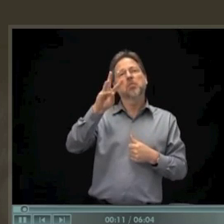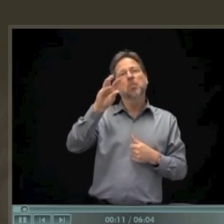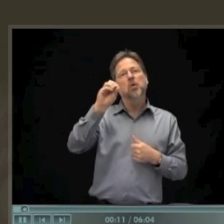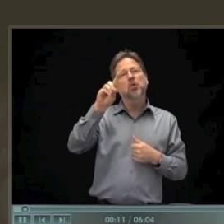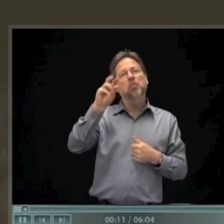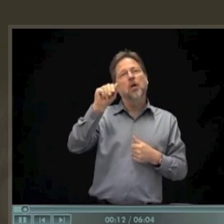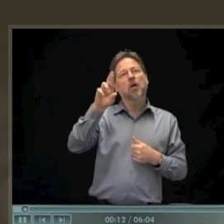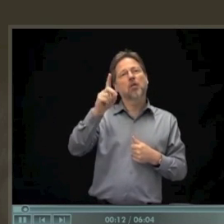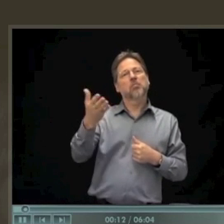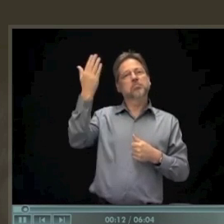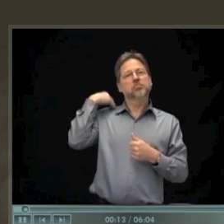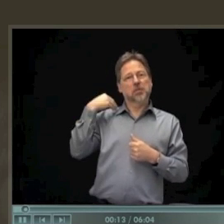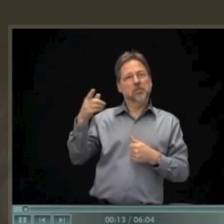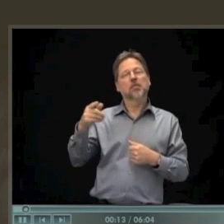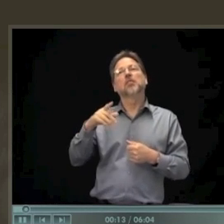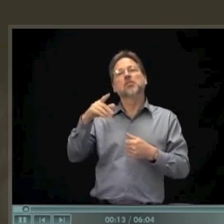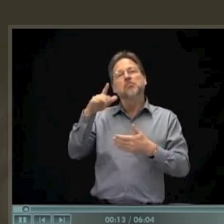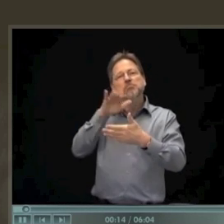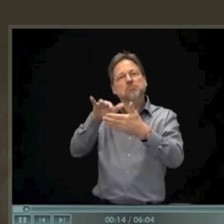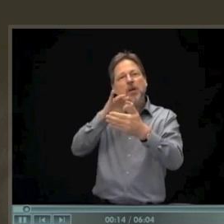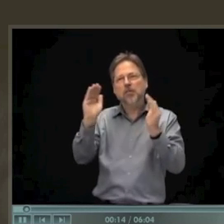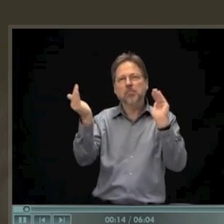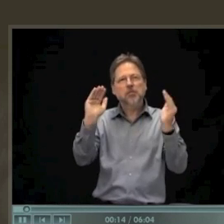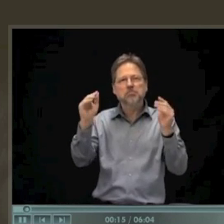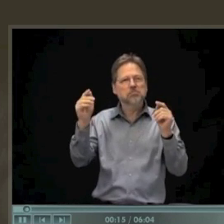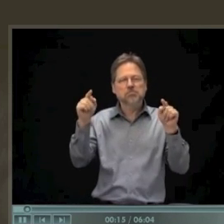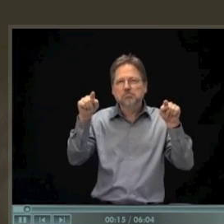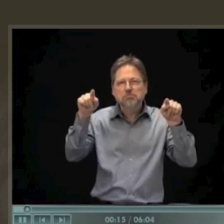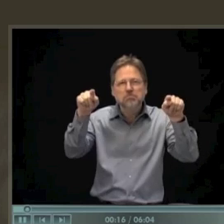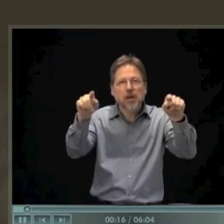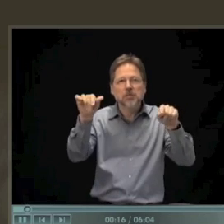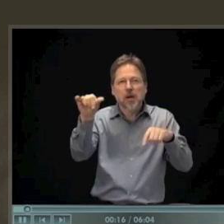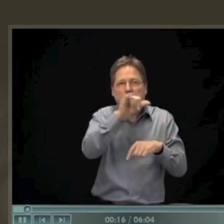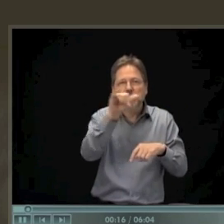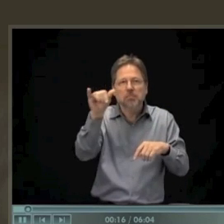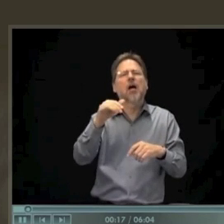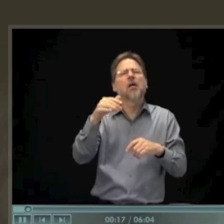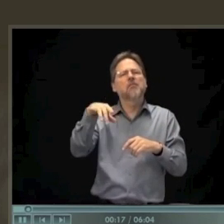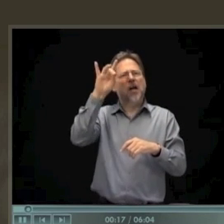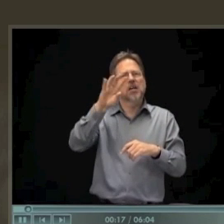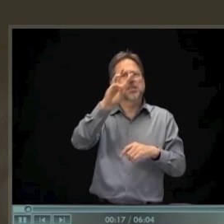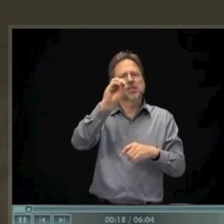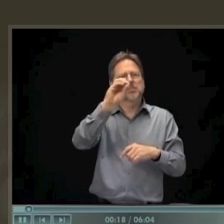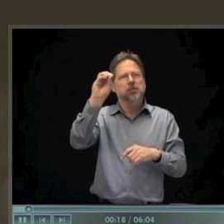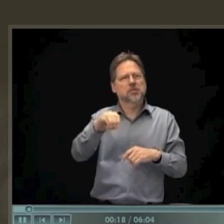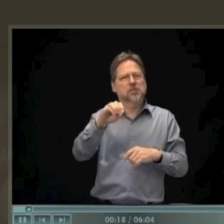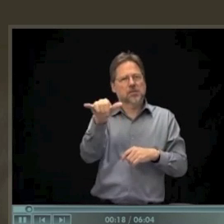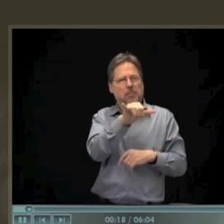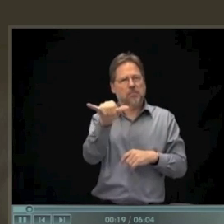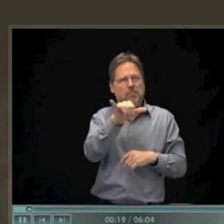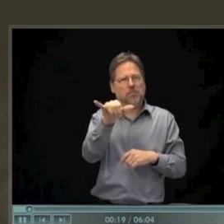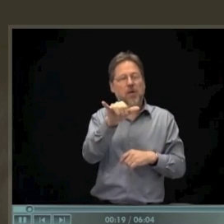people in France, deaf people in France, have a sign language, and American people have a sign language. And Woodward did